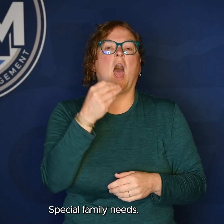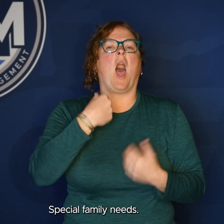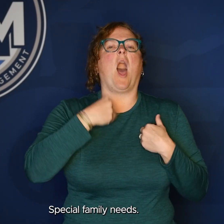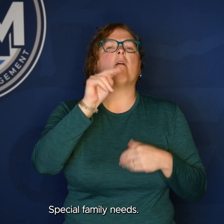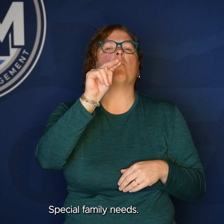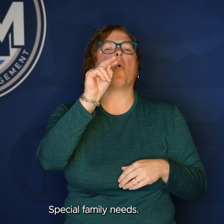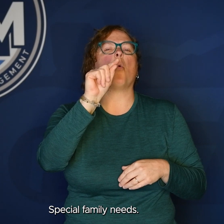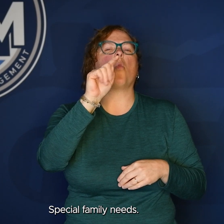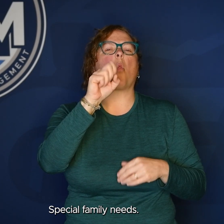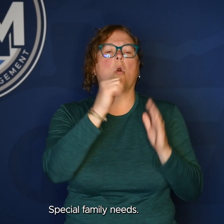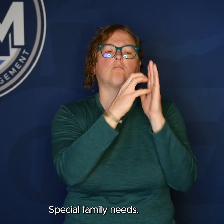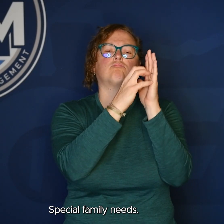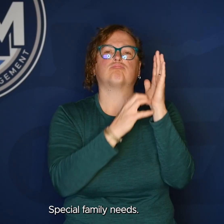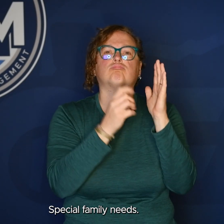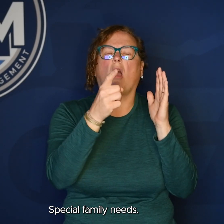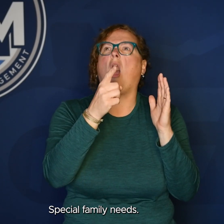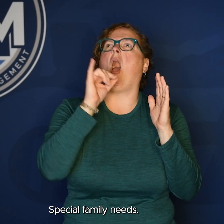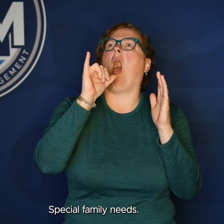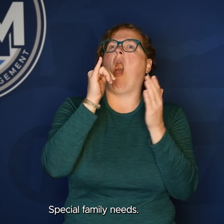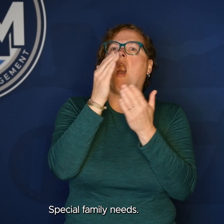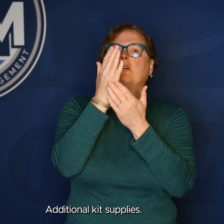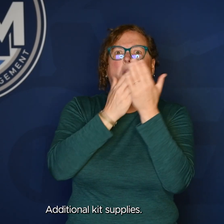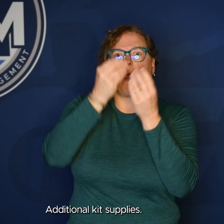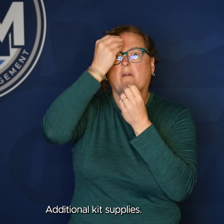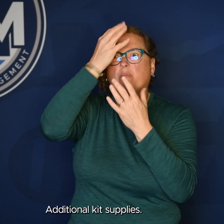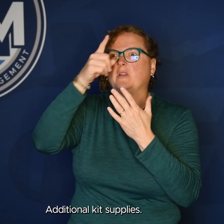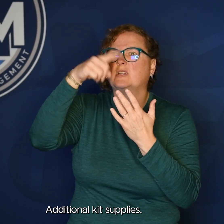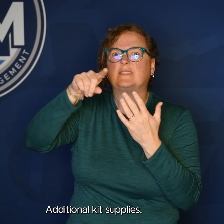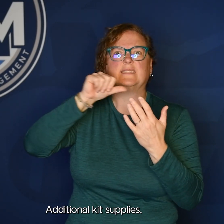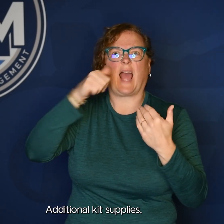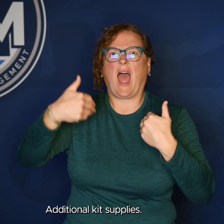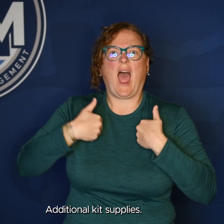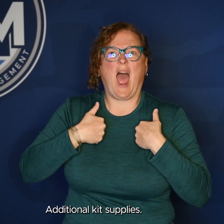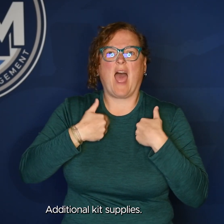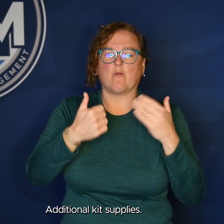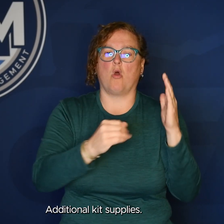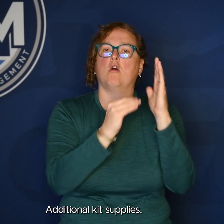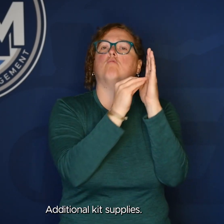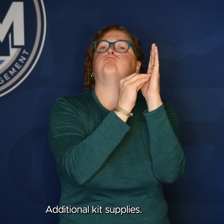Special family needs. Additional kit supplies.